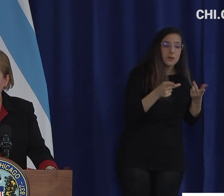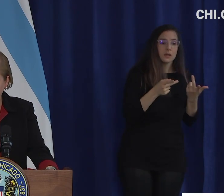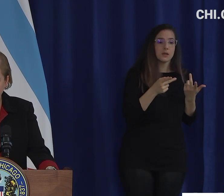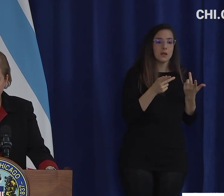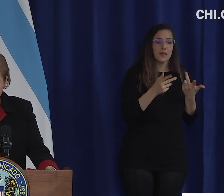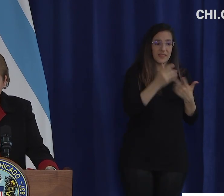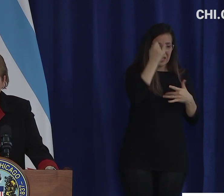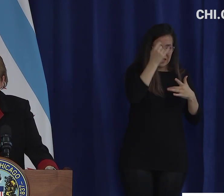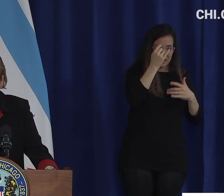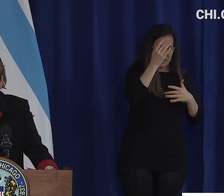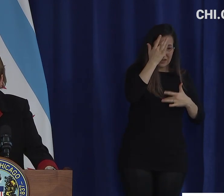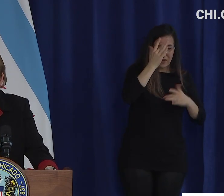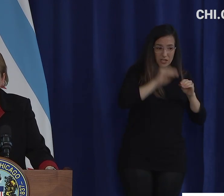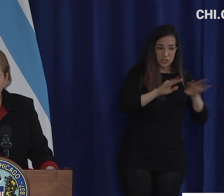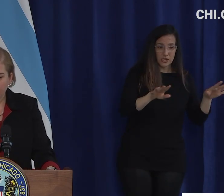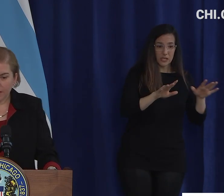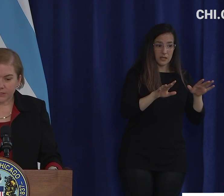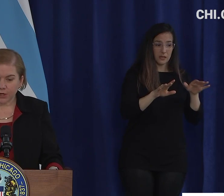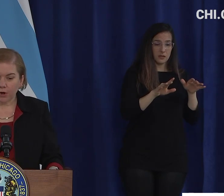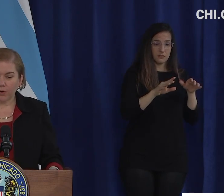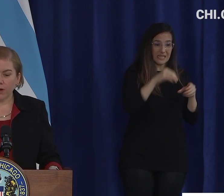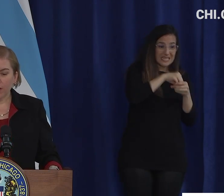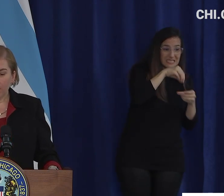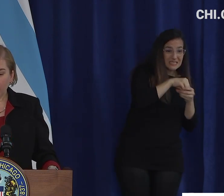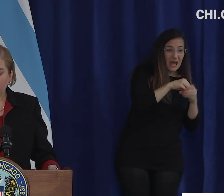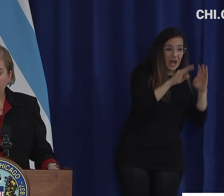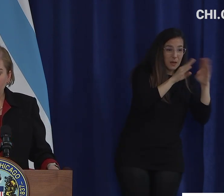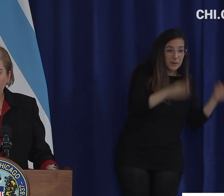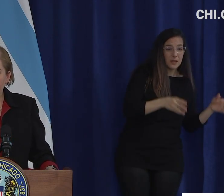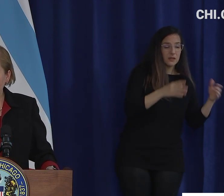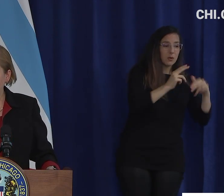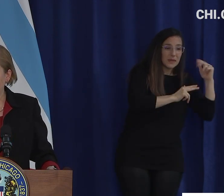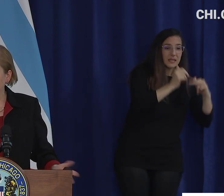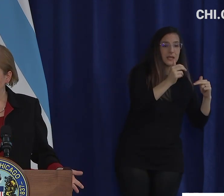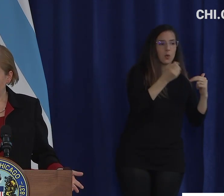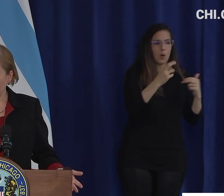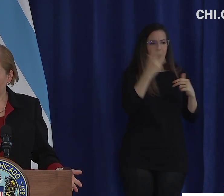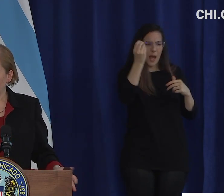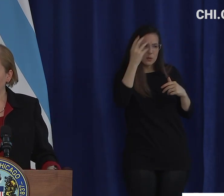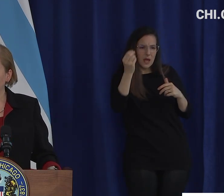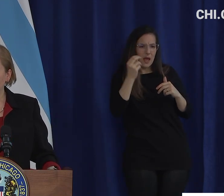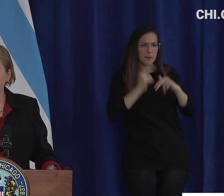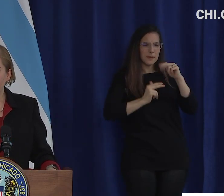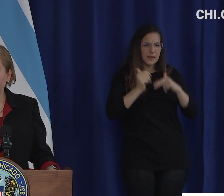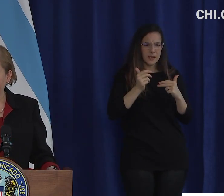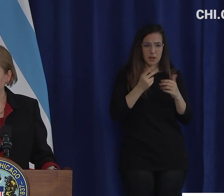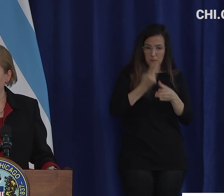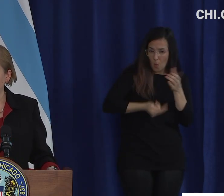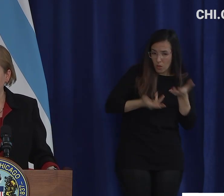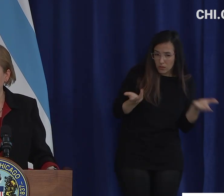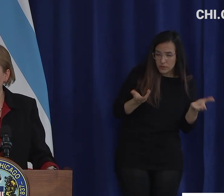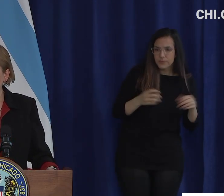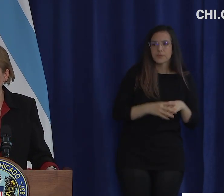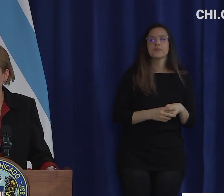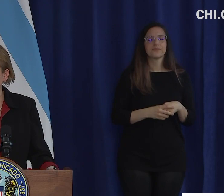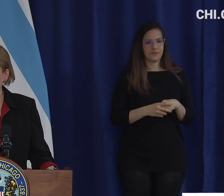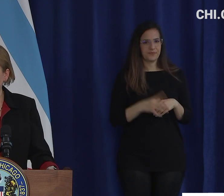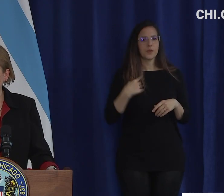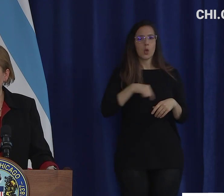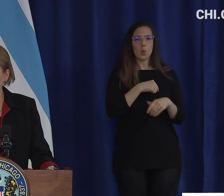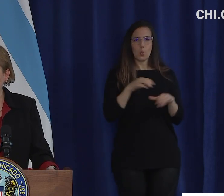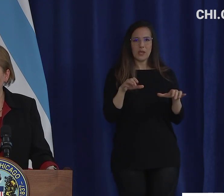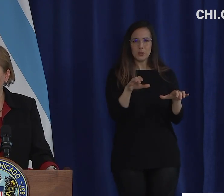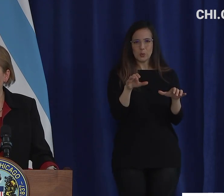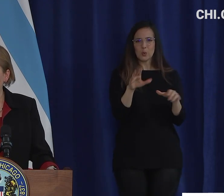or outdoors or both? Yep. So we, as you know, do case investigation and